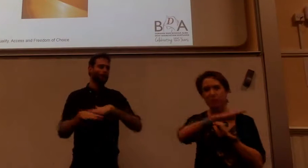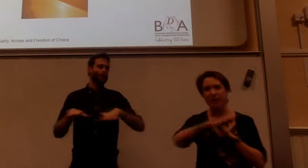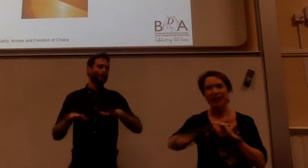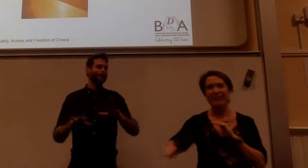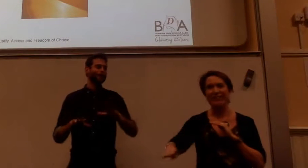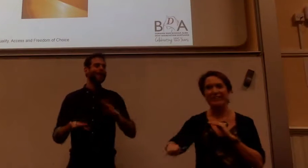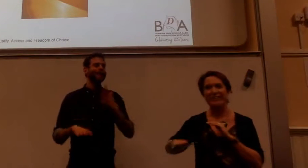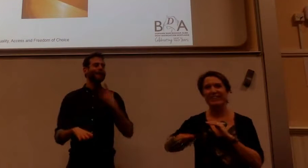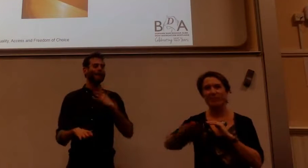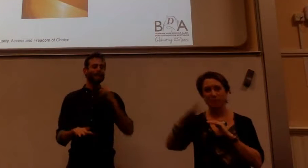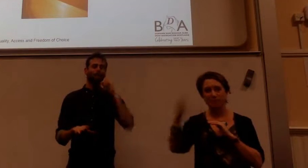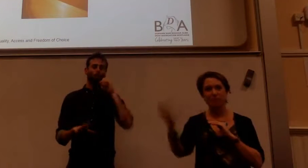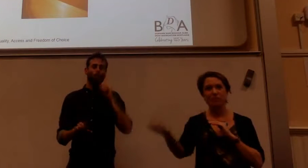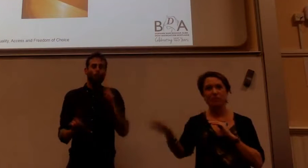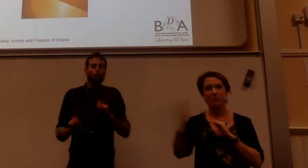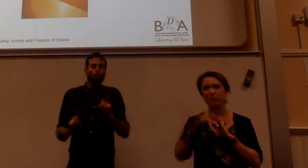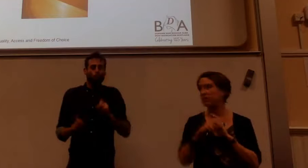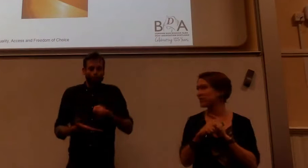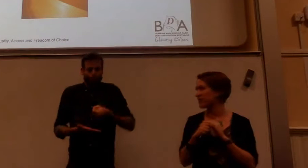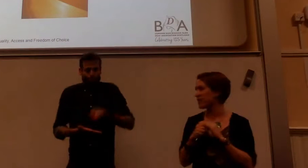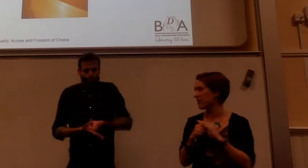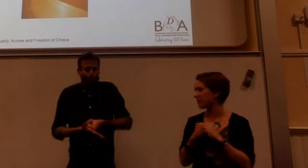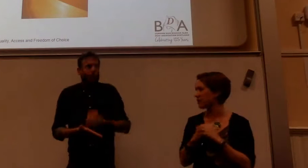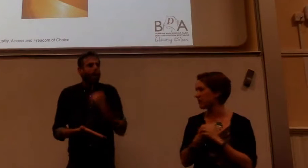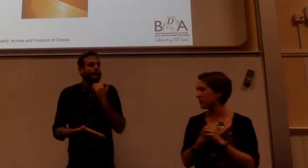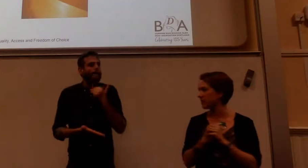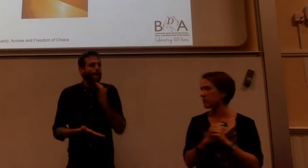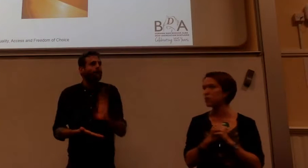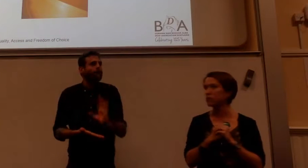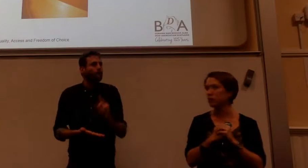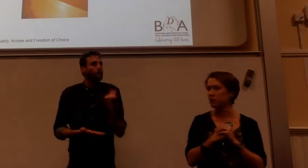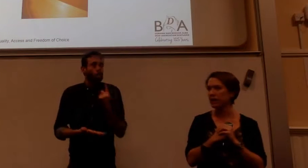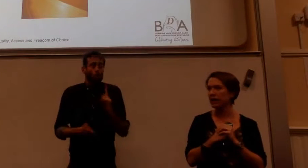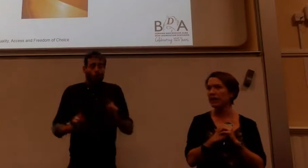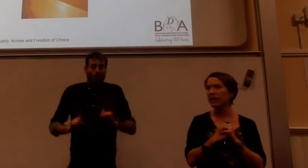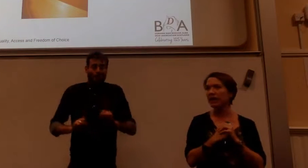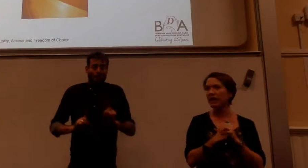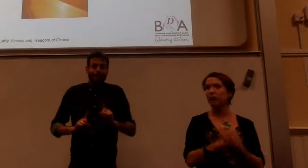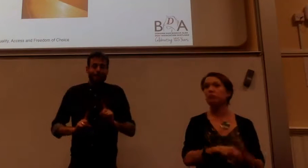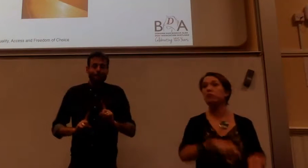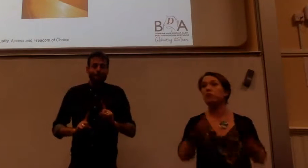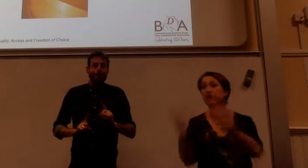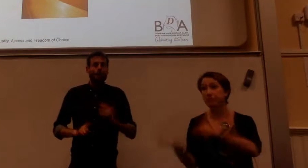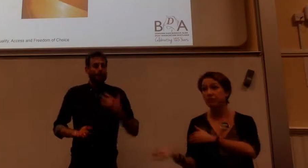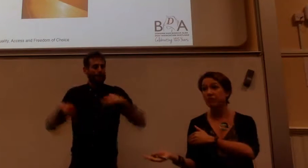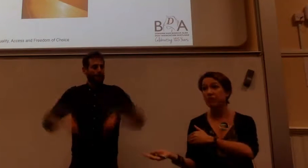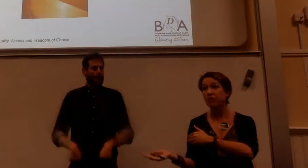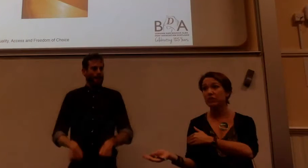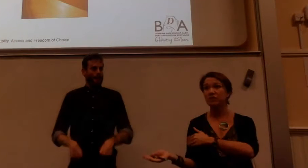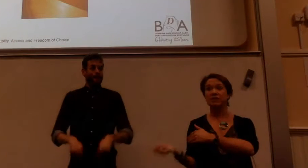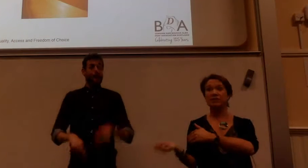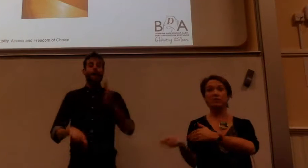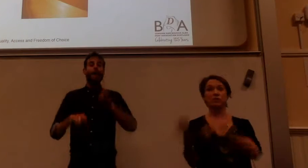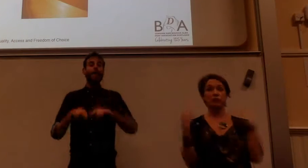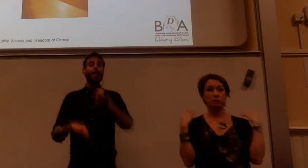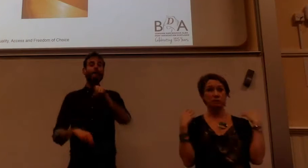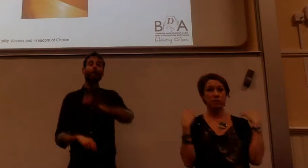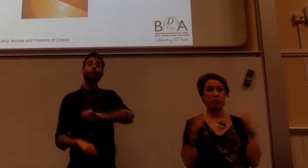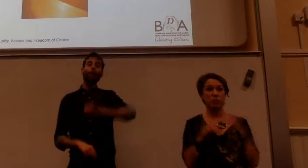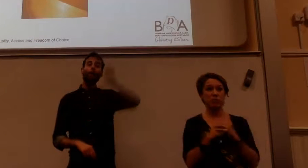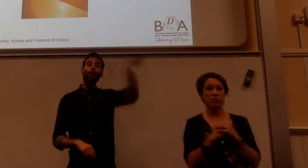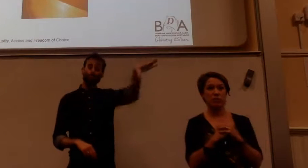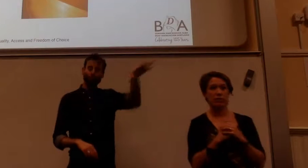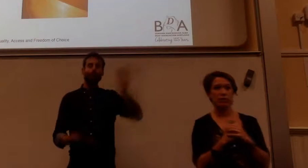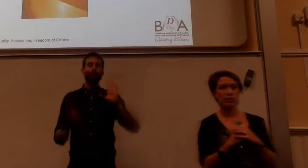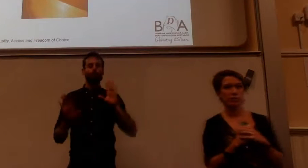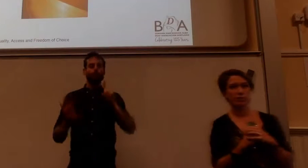line somewhere, and we felt it was simpler just to say you have to be living in Scotland when you apply. And if you move away from Scotland, you would have to withdraw from it.